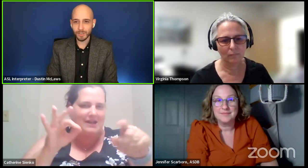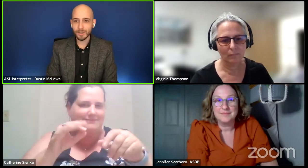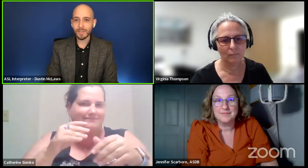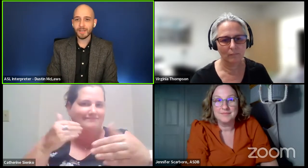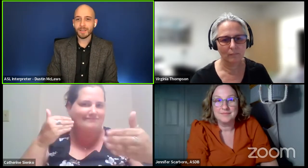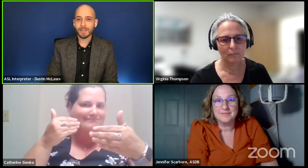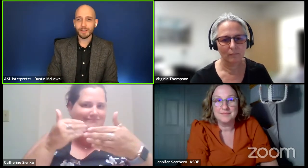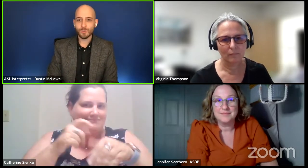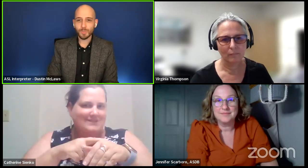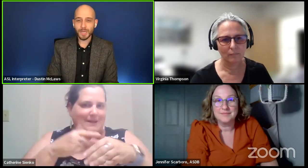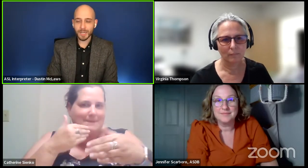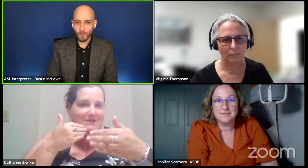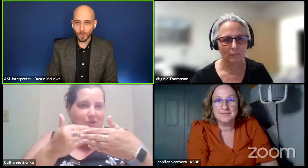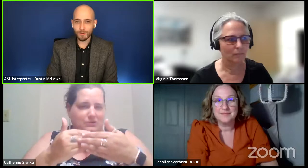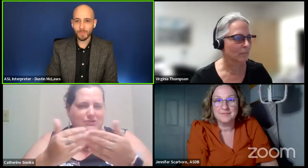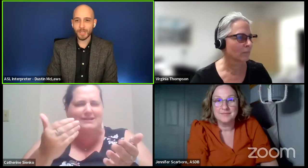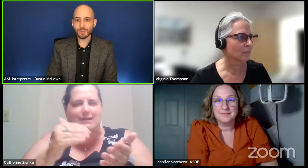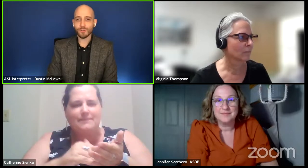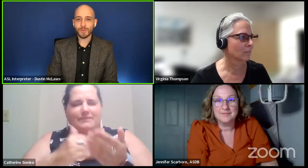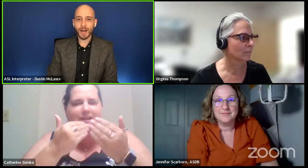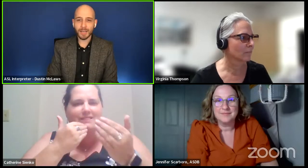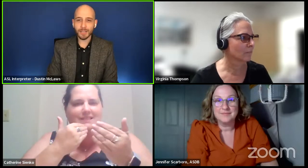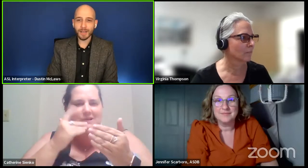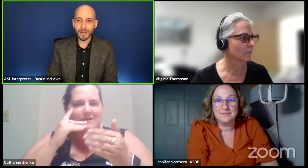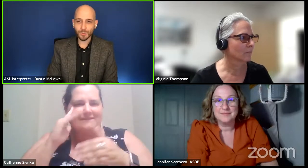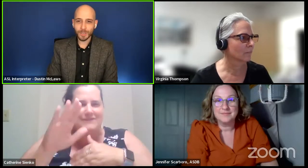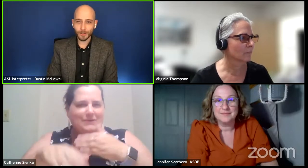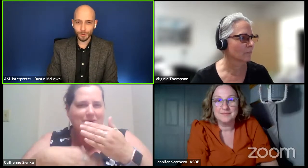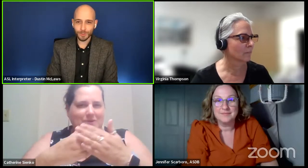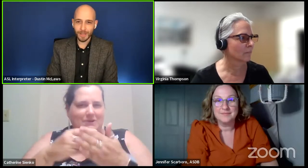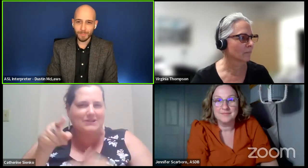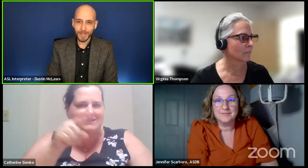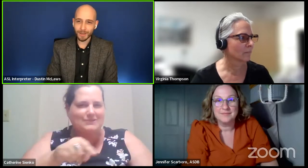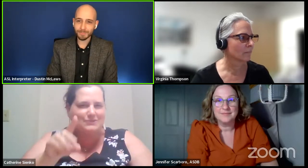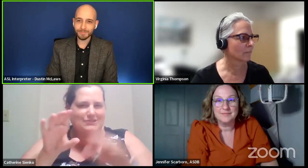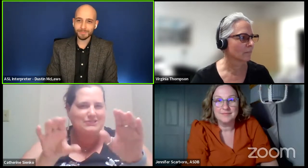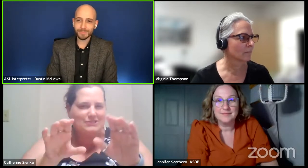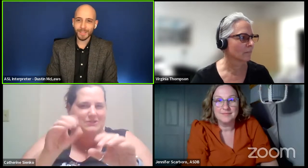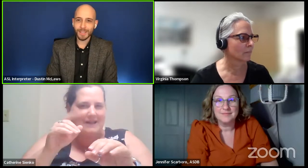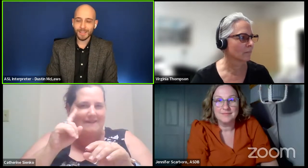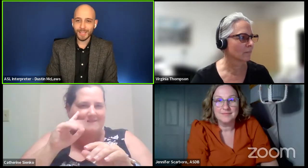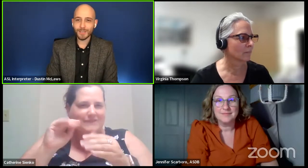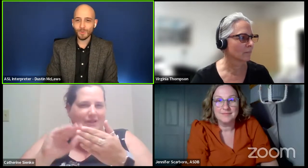in person. You'll be getting more information from Kyla as we get closer to that meeting.